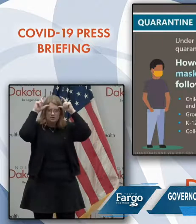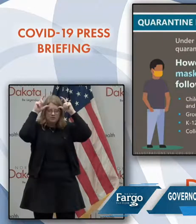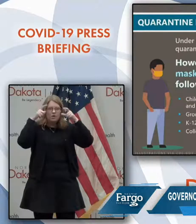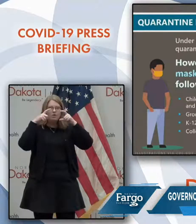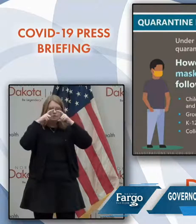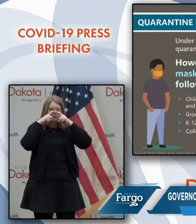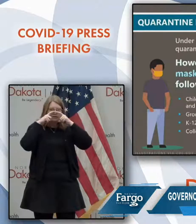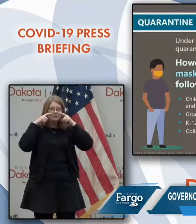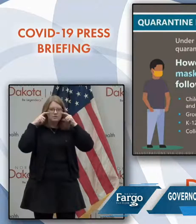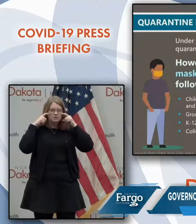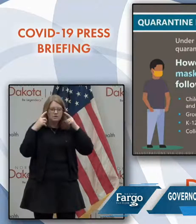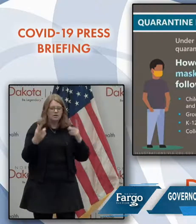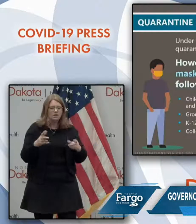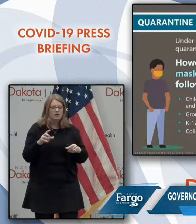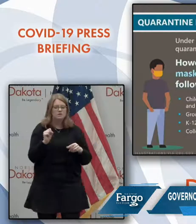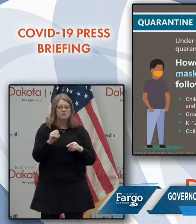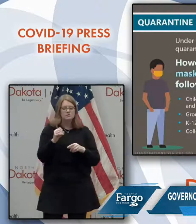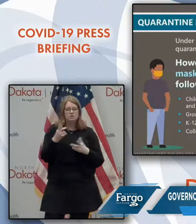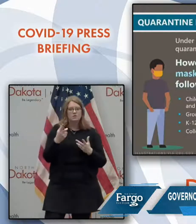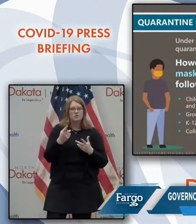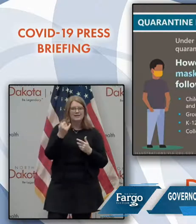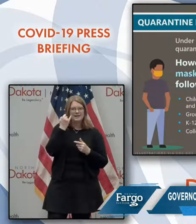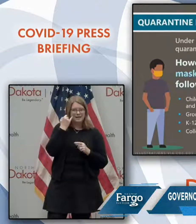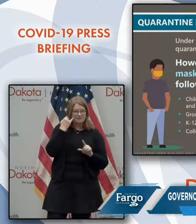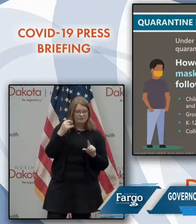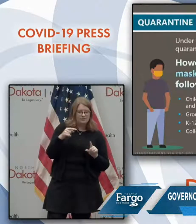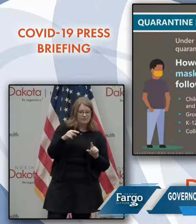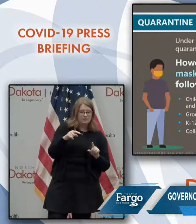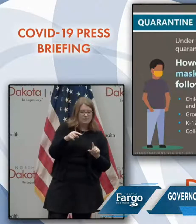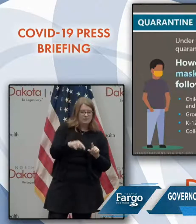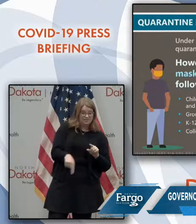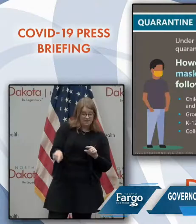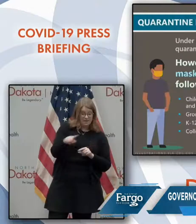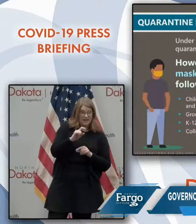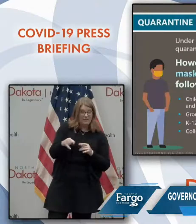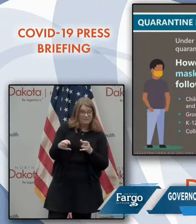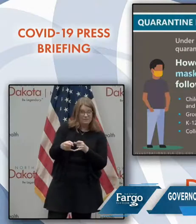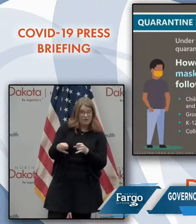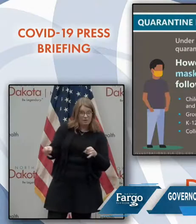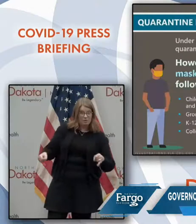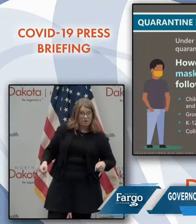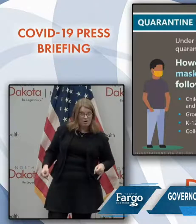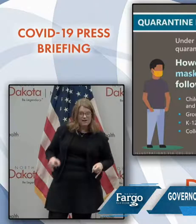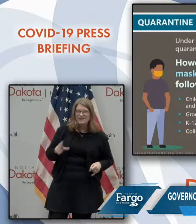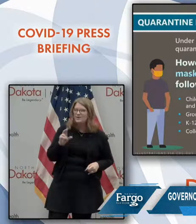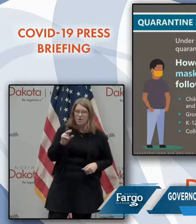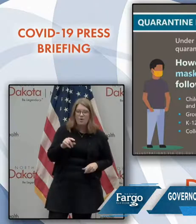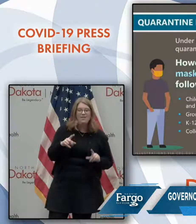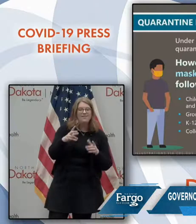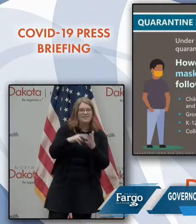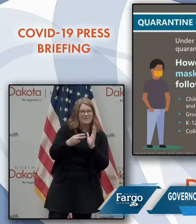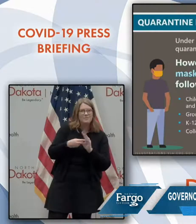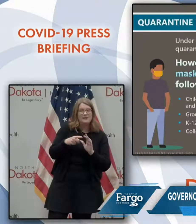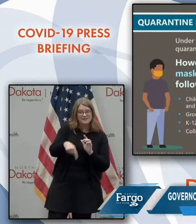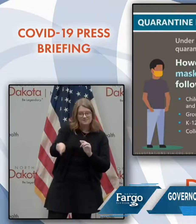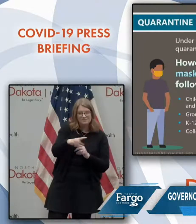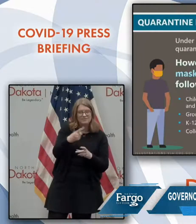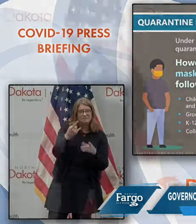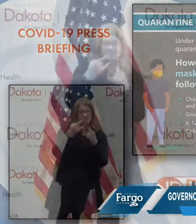of going into a quarantine, we could do an isolation, not an isolation, a self-assessment and a self-monitoring period.